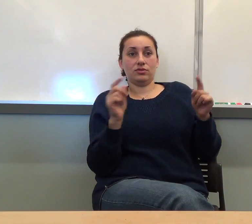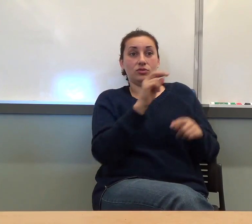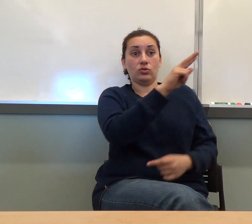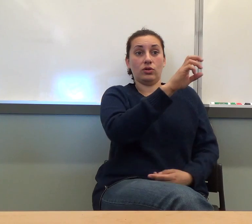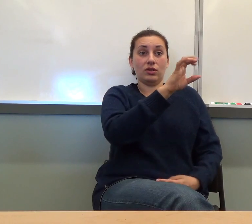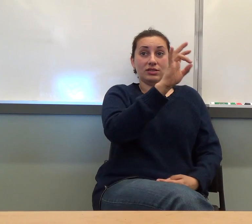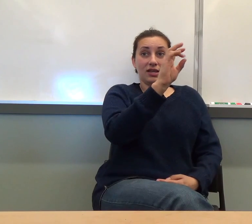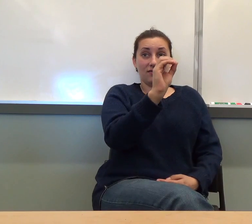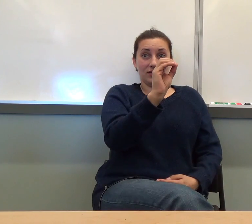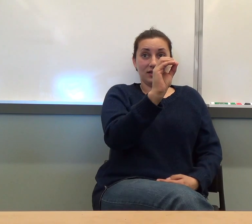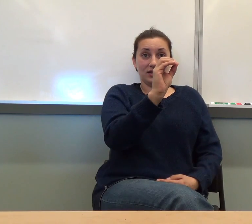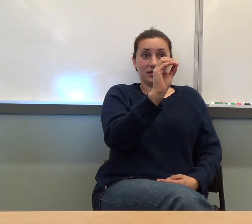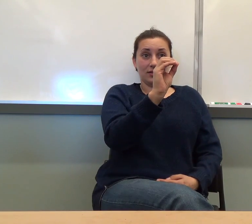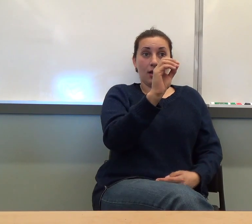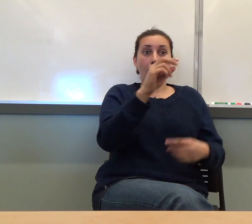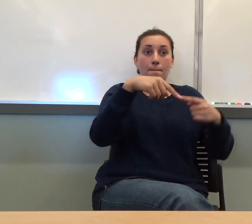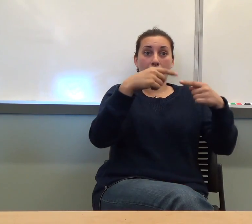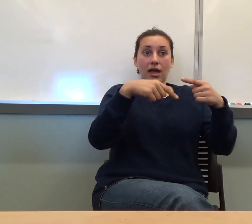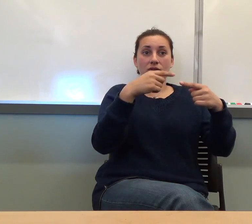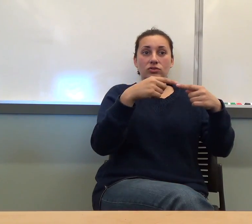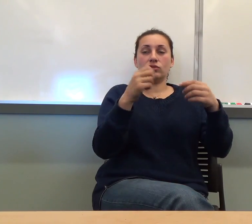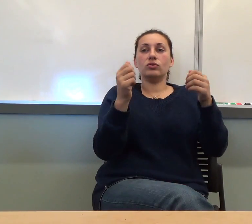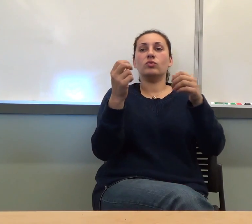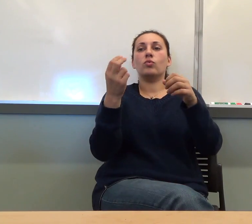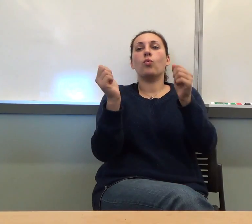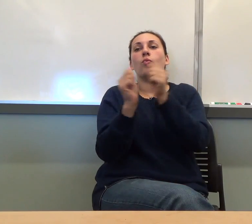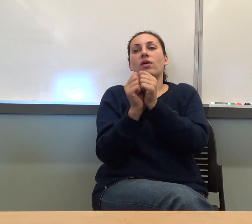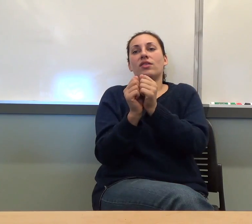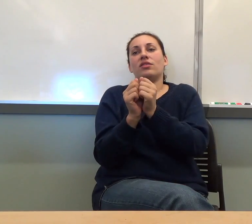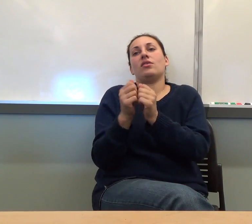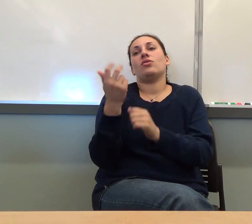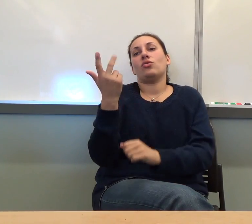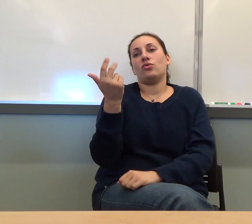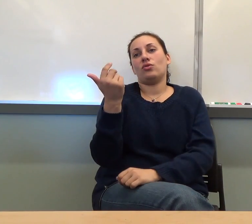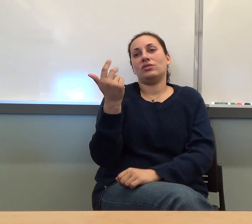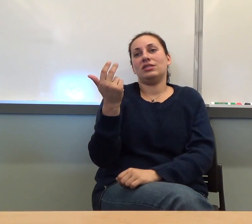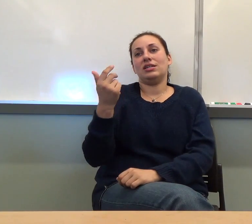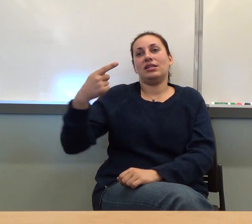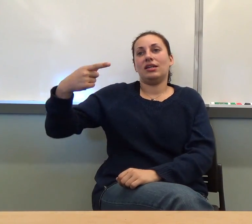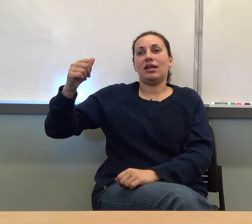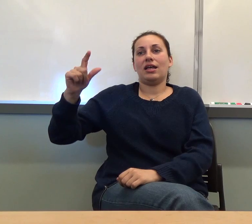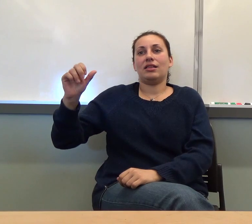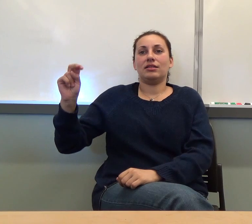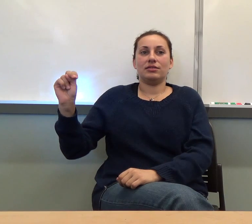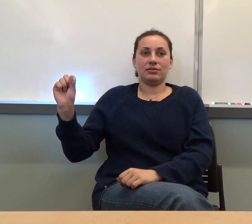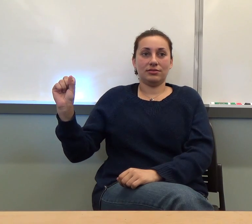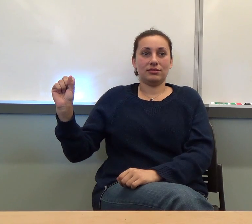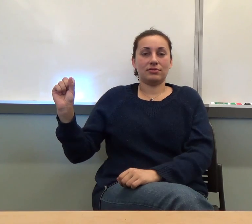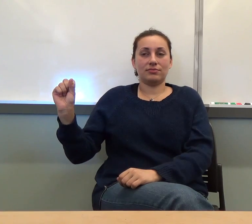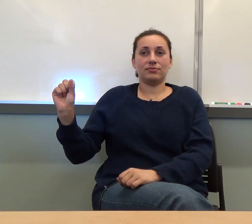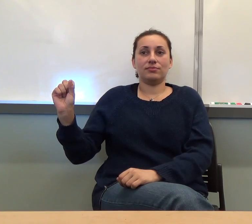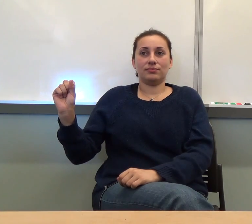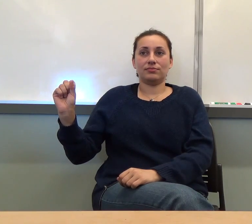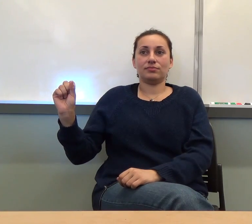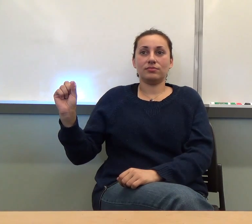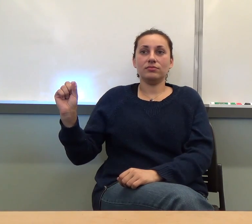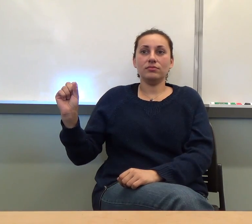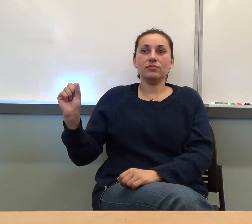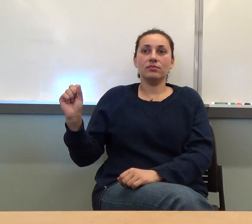on 13 gallons, okay? And it is a rate. As far as this is concerned, it is a rate. But the one